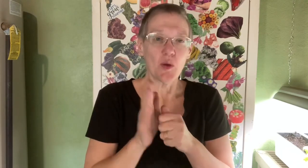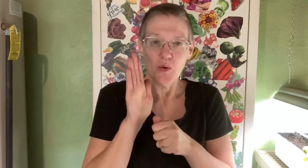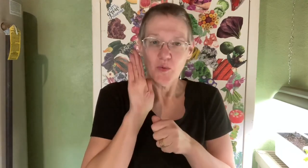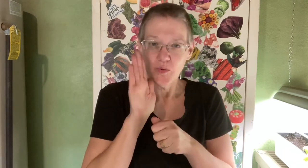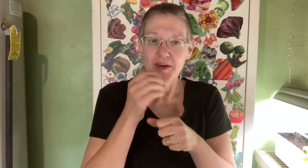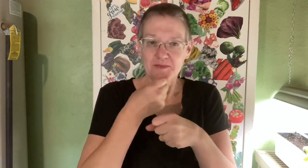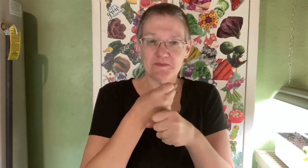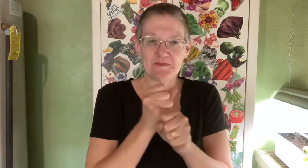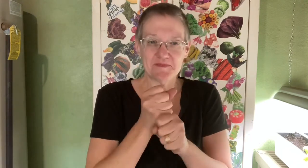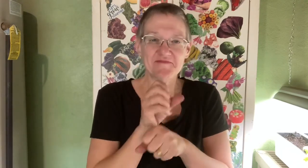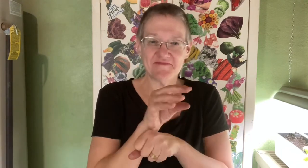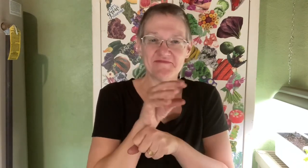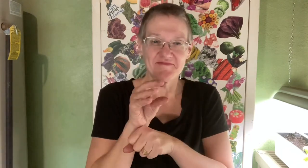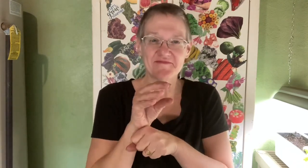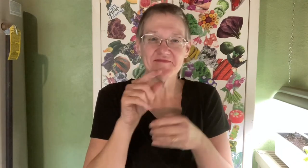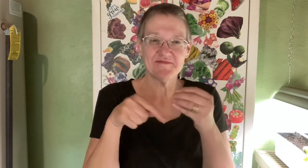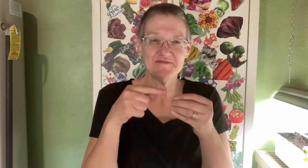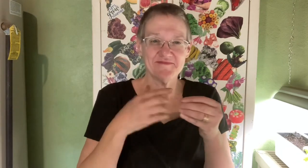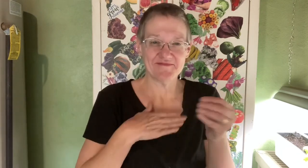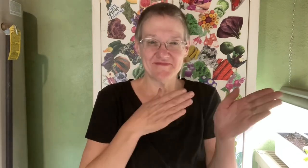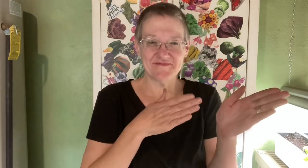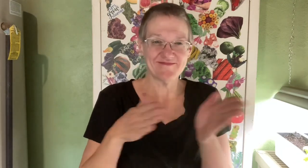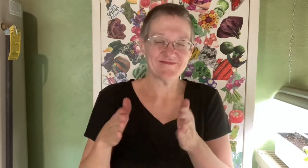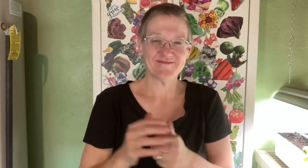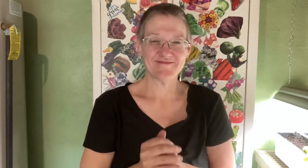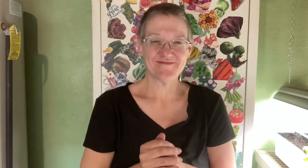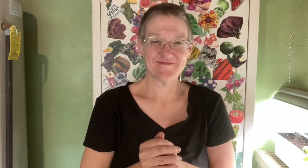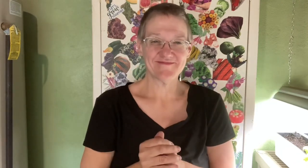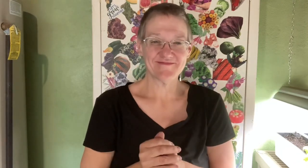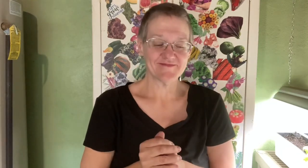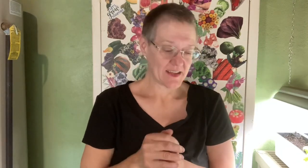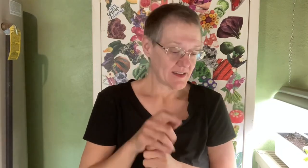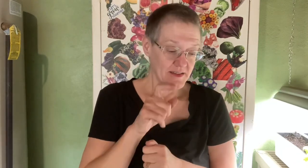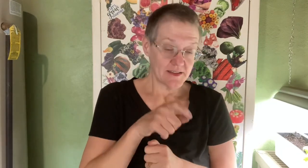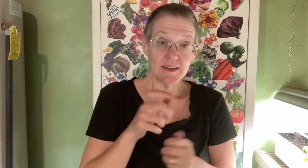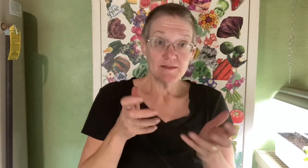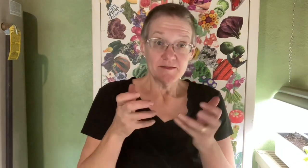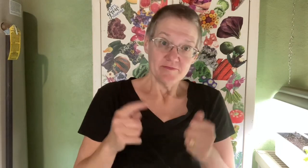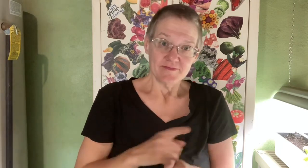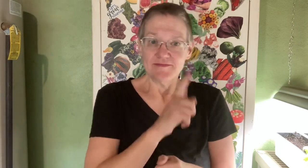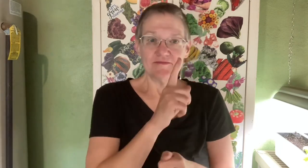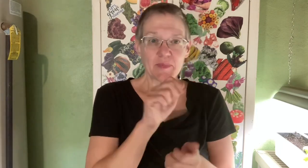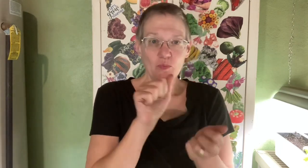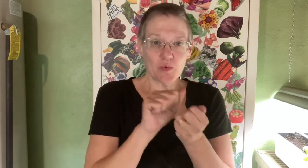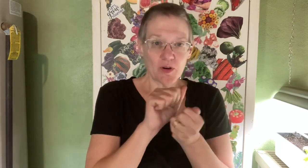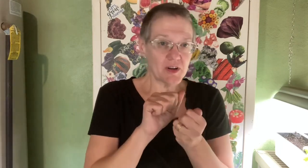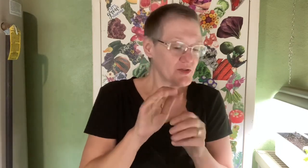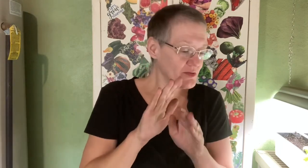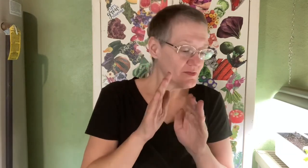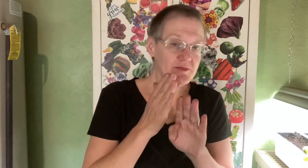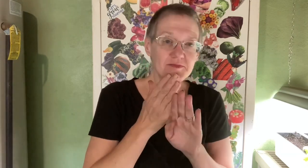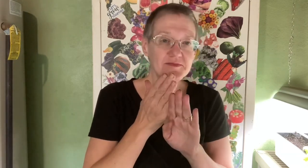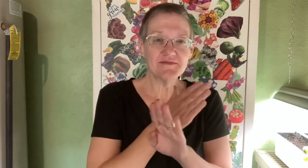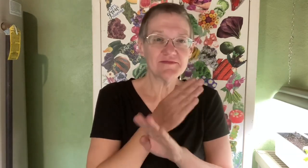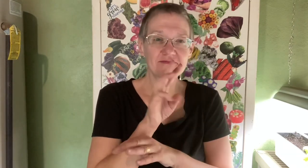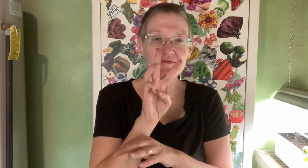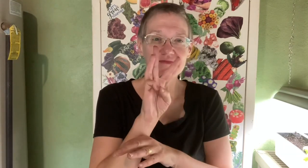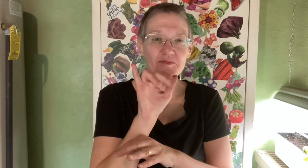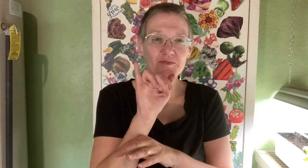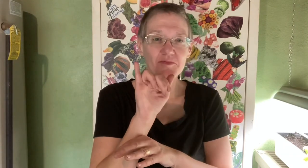grow? I'll be making a video about my plans too. Let's get this salad up and get it washed